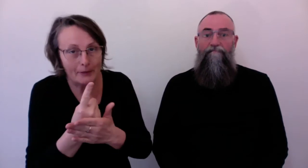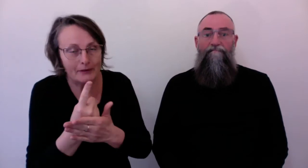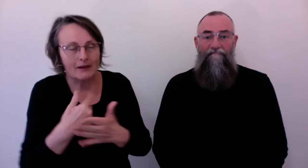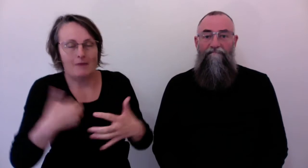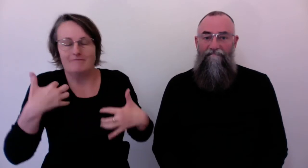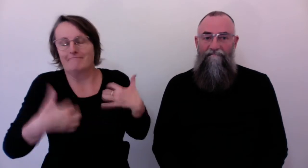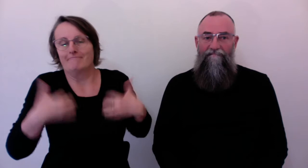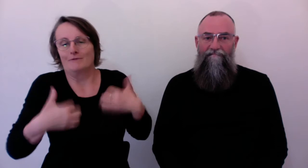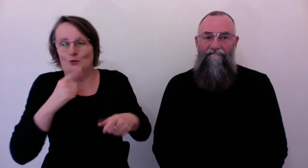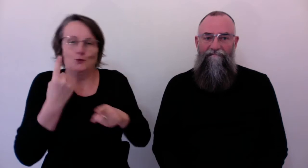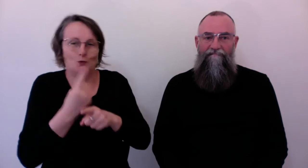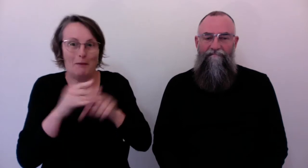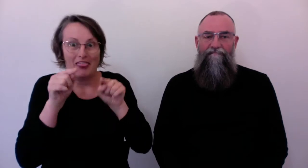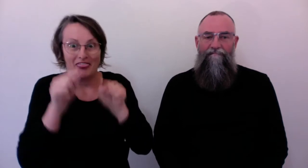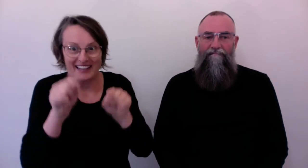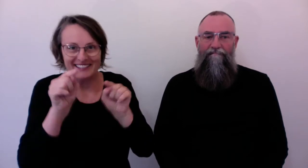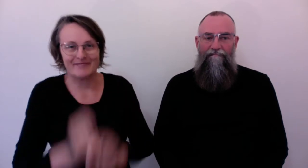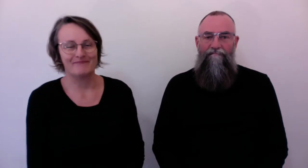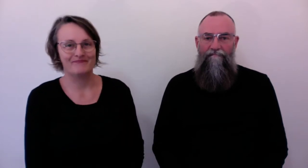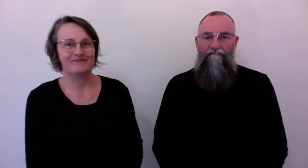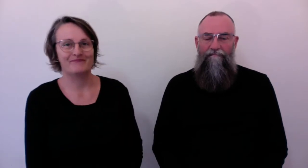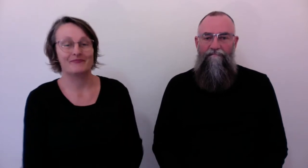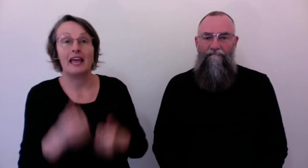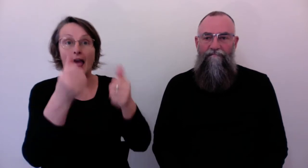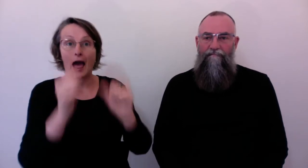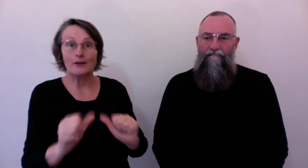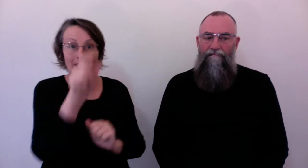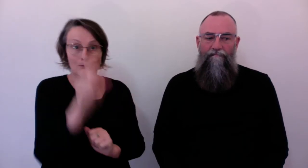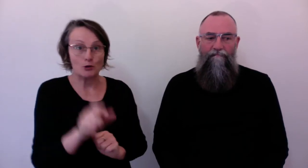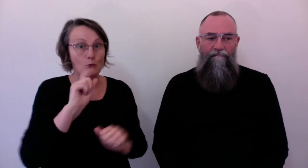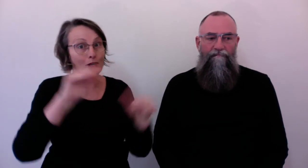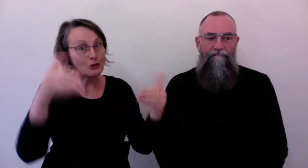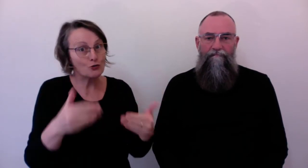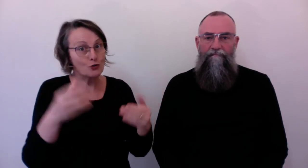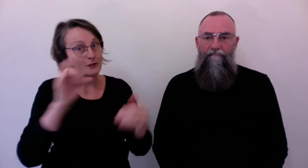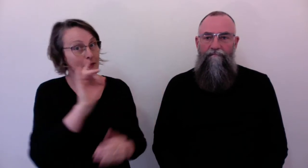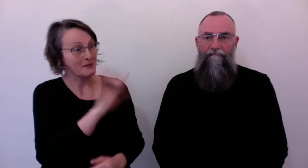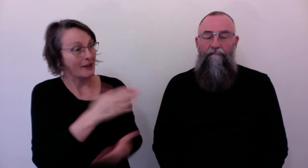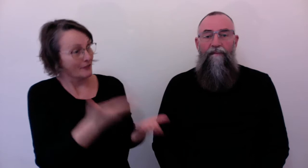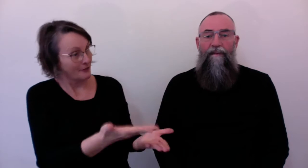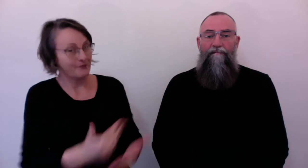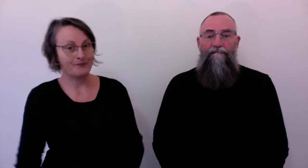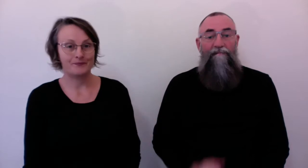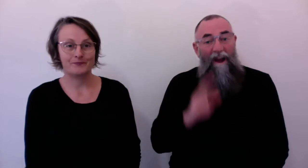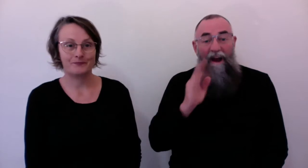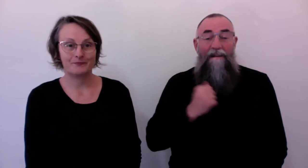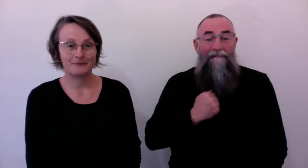it. 100%. Let's let our next guest introduce themselves. My name is Nathan Borg, and I'm an